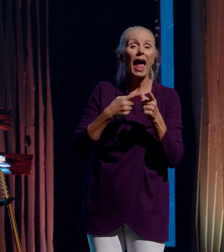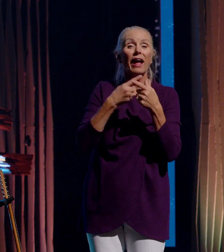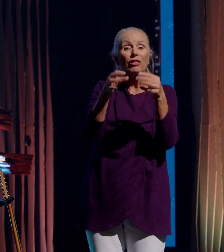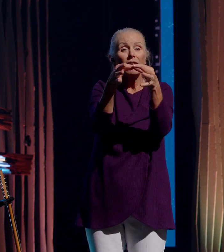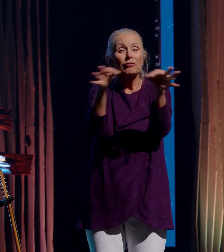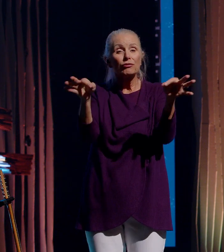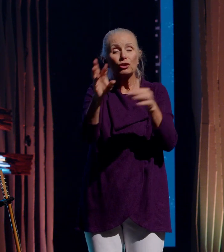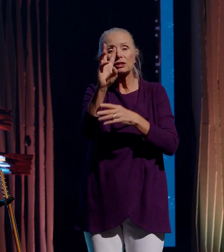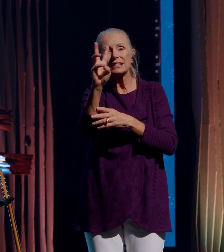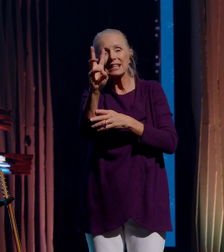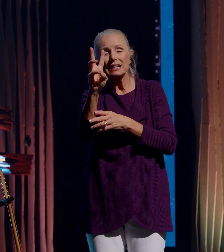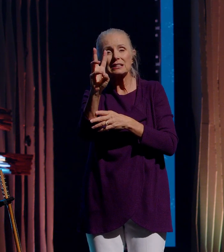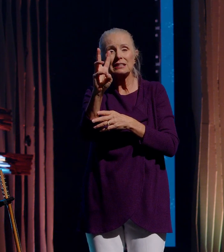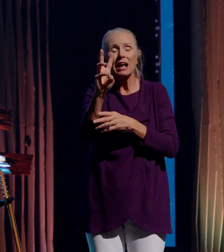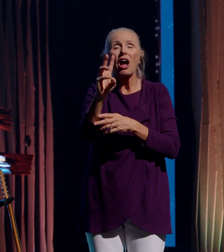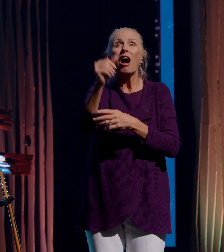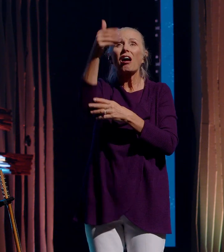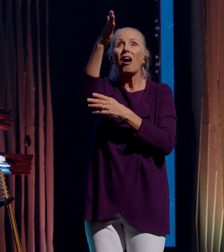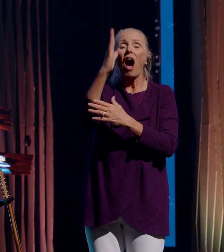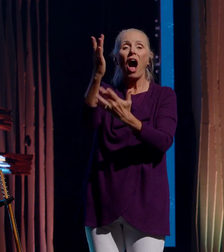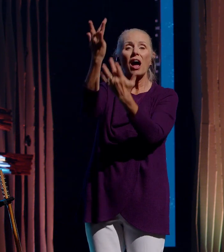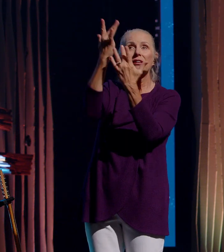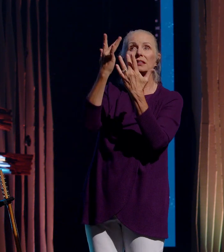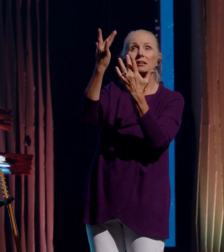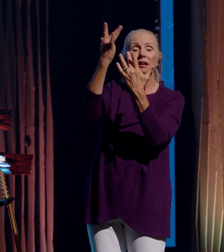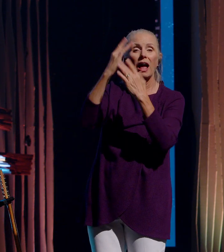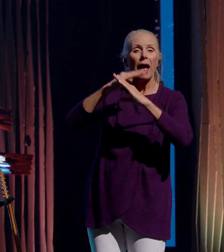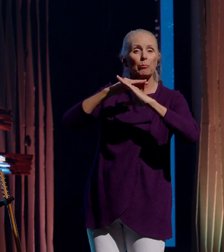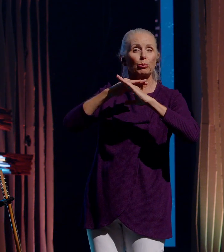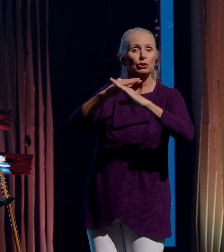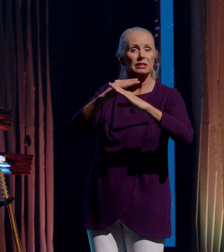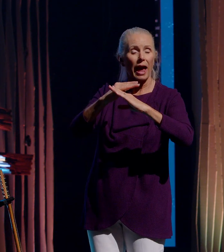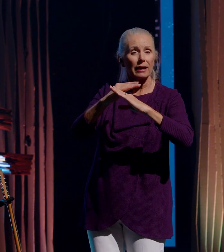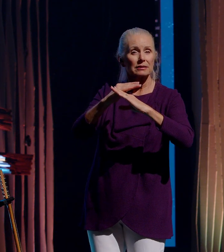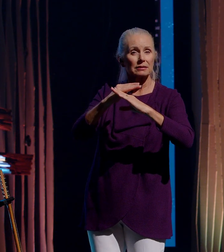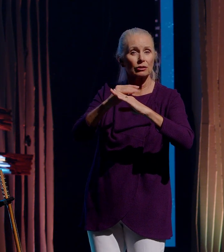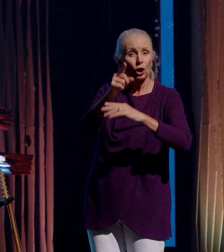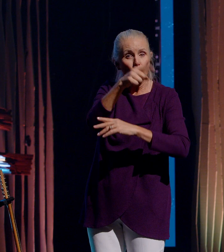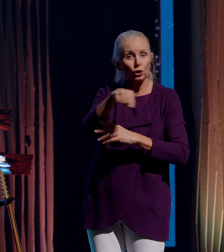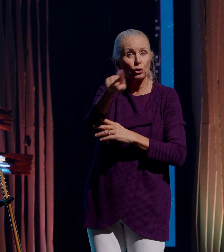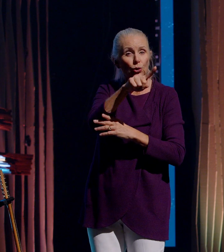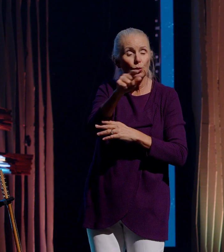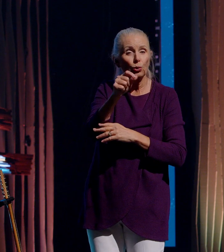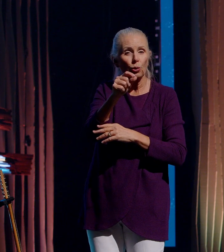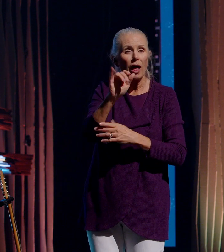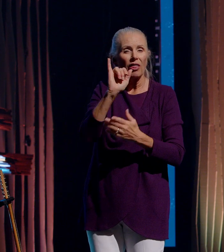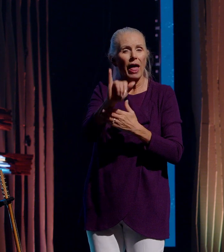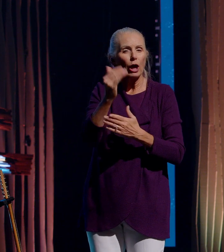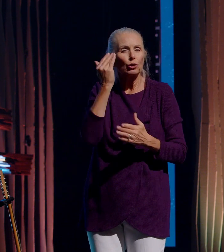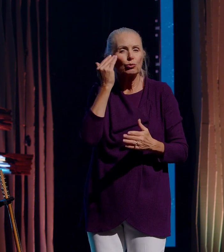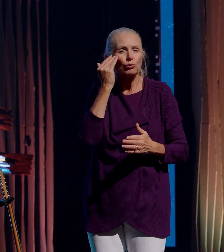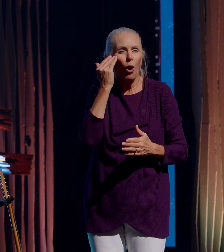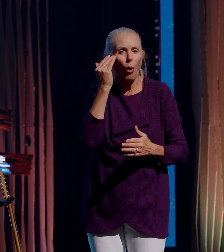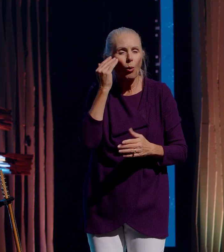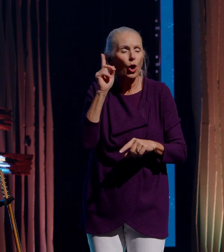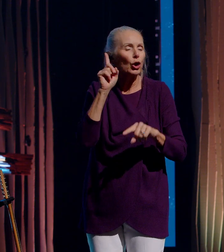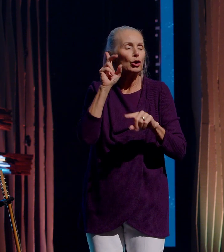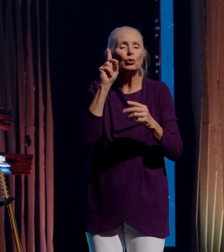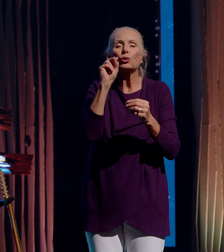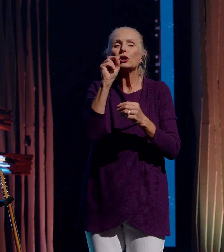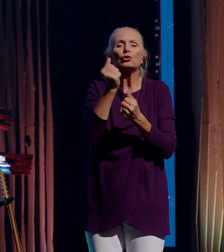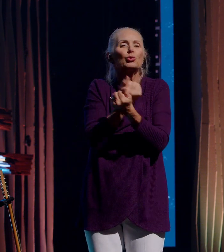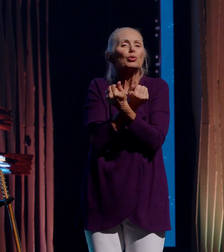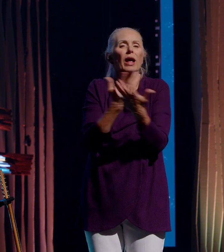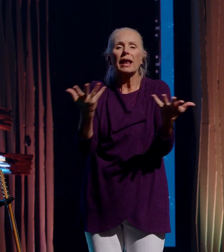cares for the unwary. What does that mean? He guards those with childlike faith who know that they can do nothing